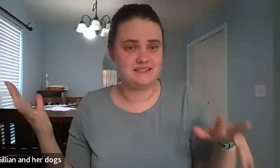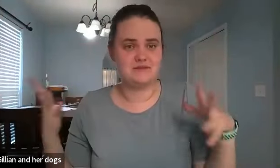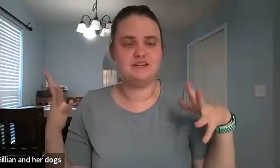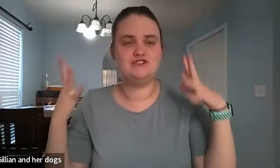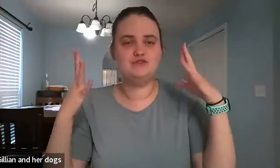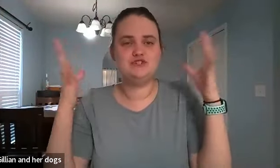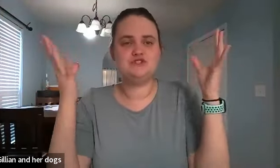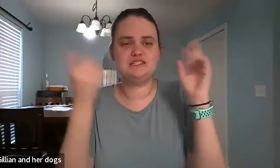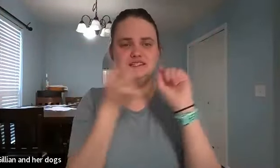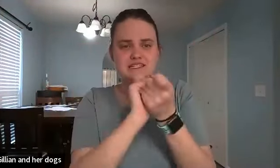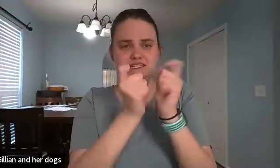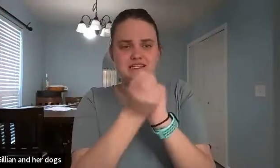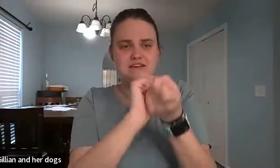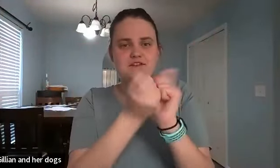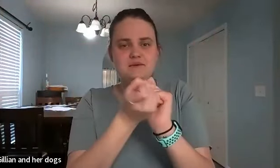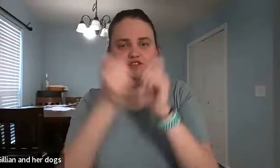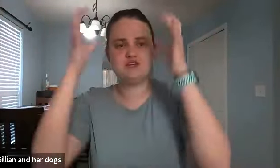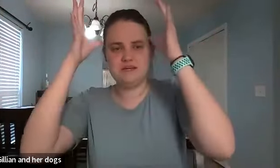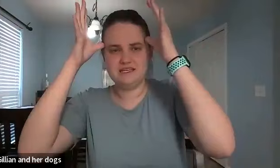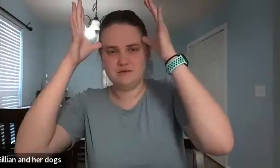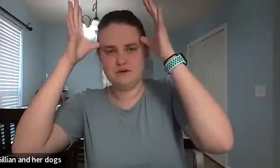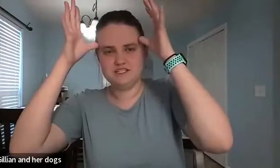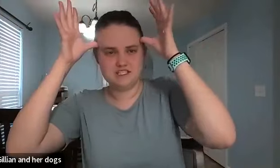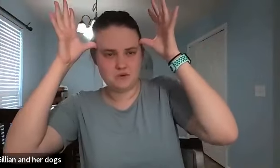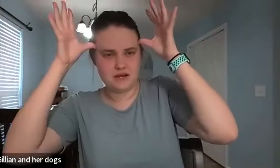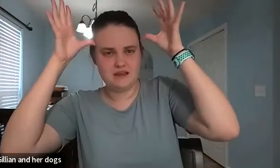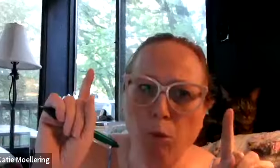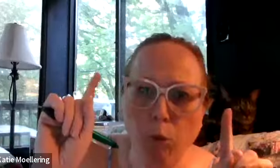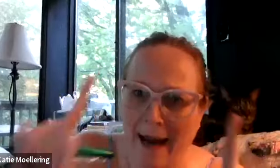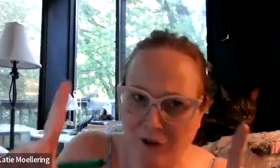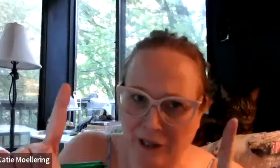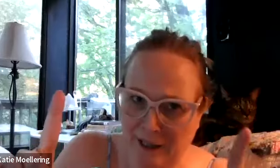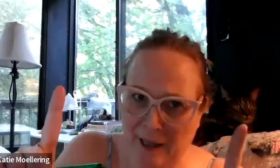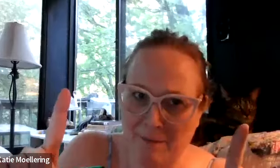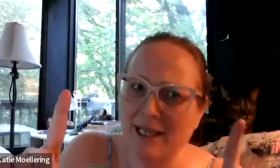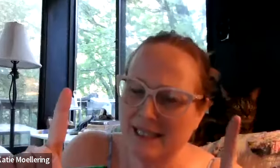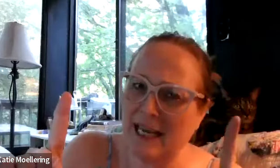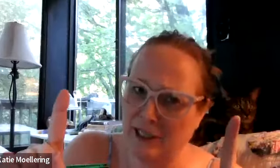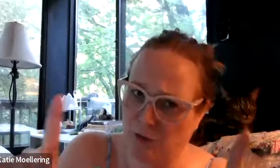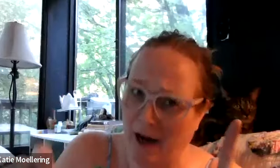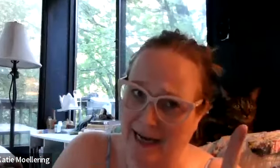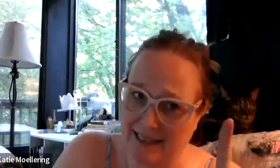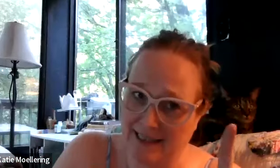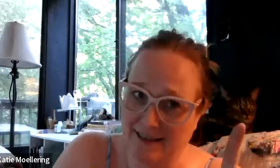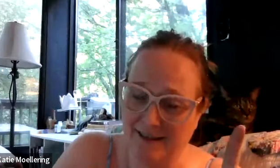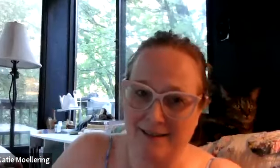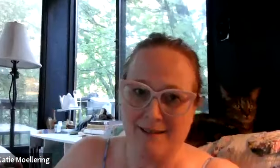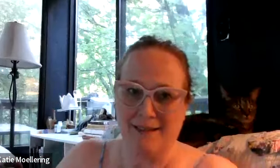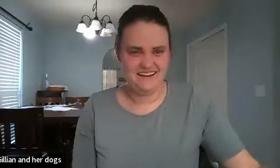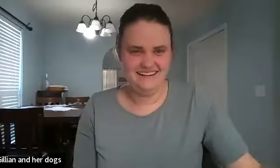time because those two they flip because they're so easy. One's just I'm going to go way out on a limb and say you're right. Okay. That